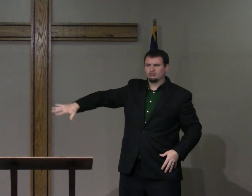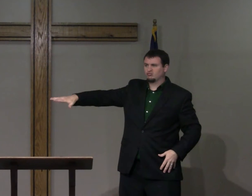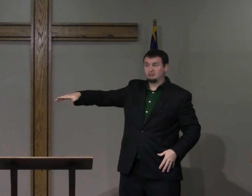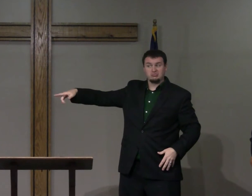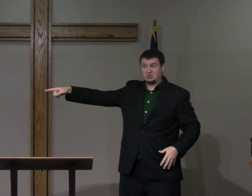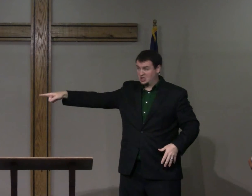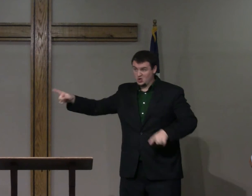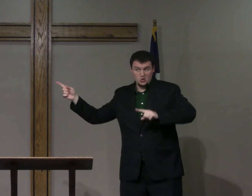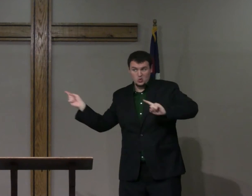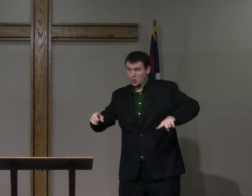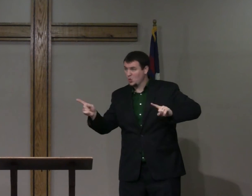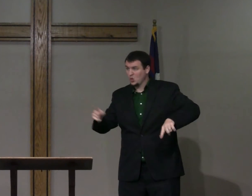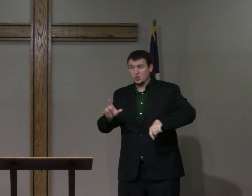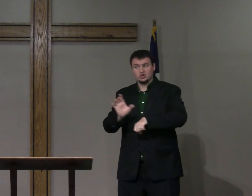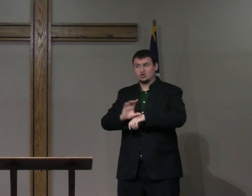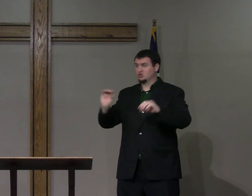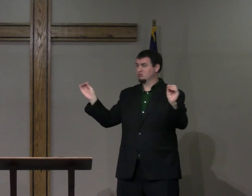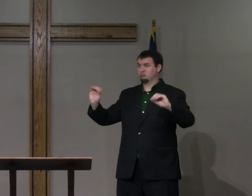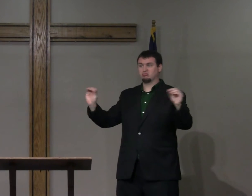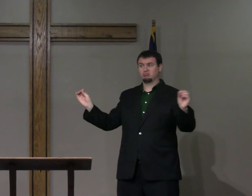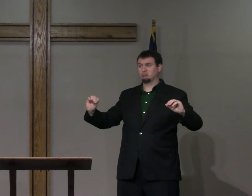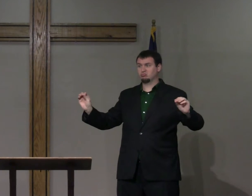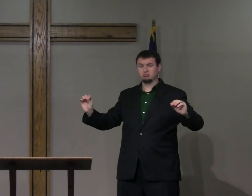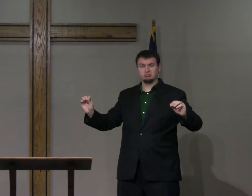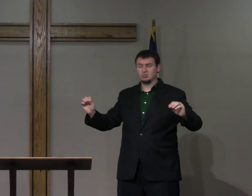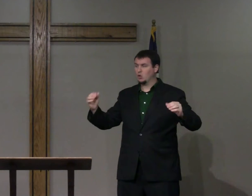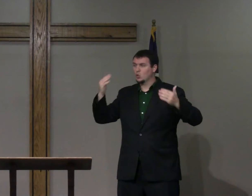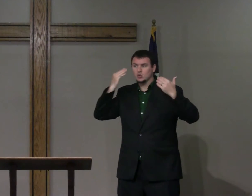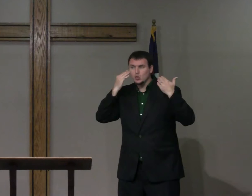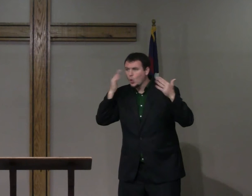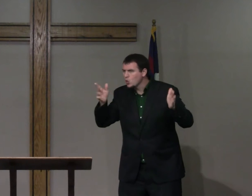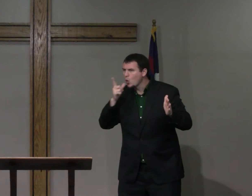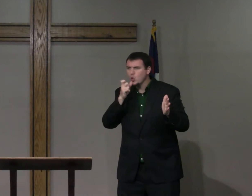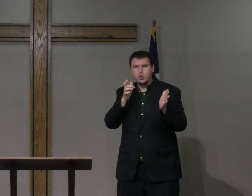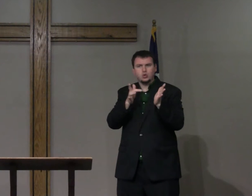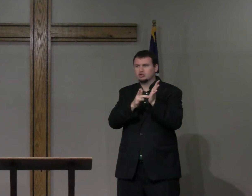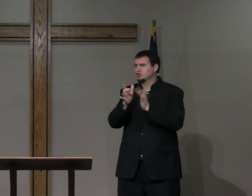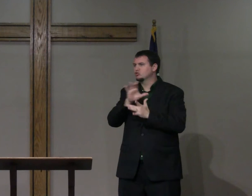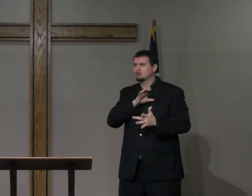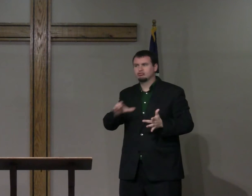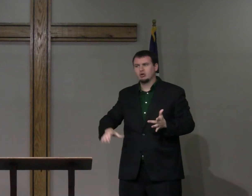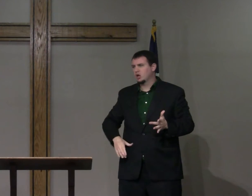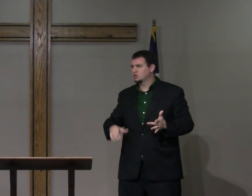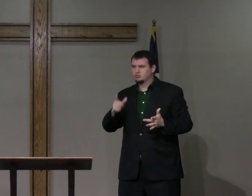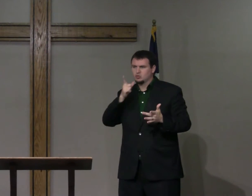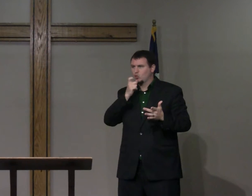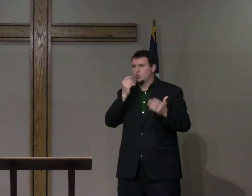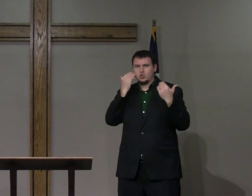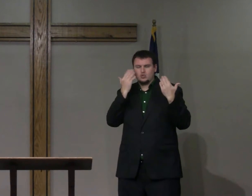He lives a worldly life. He doesn't go to church at all. He doesn't know who Jesus is.